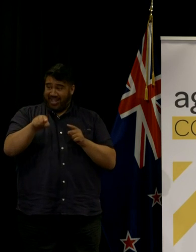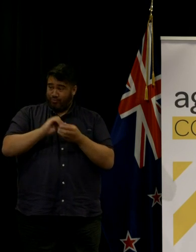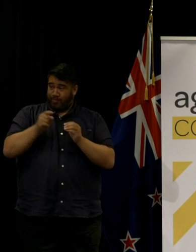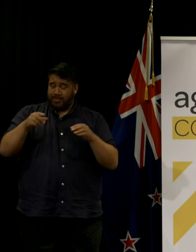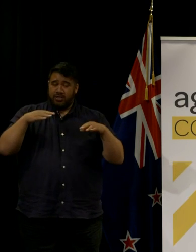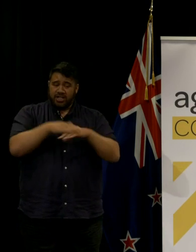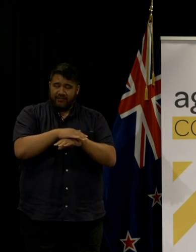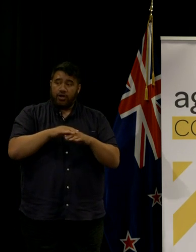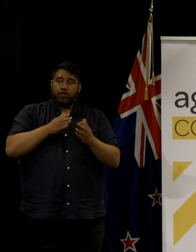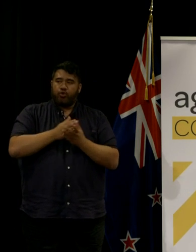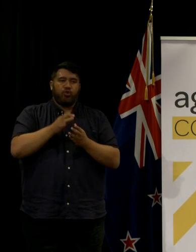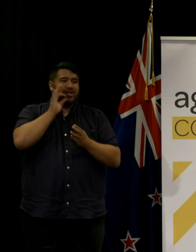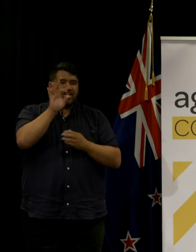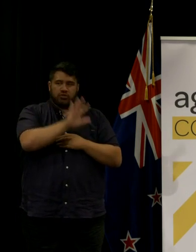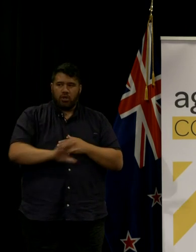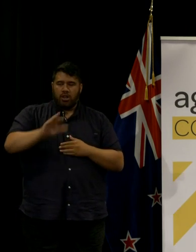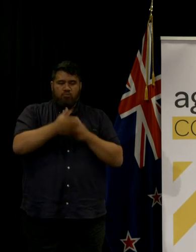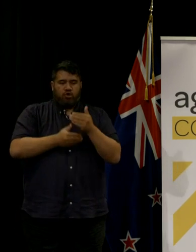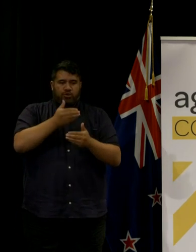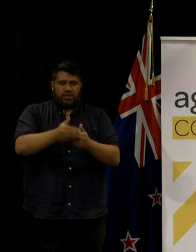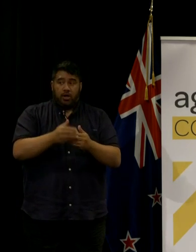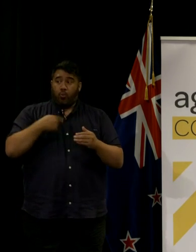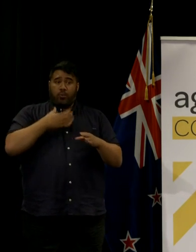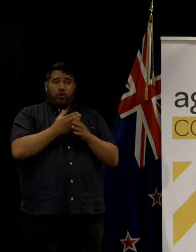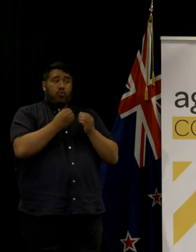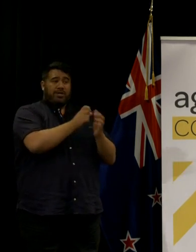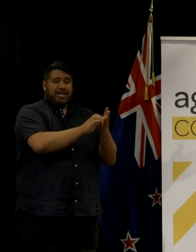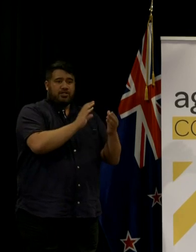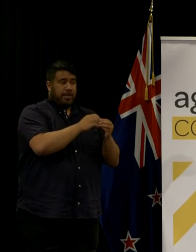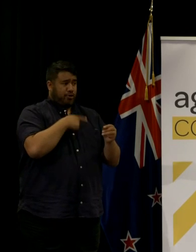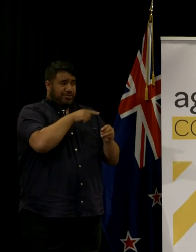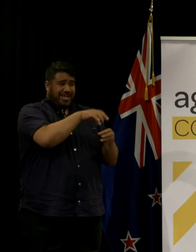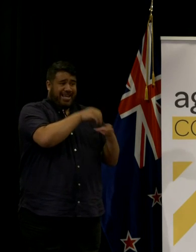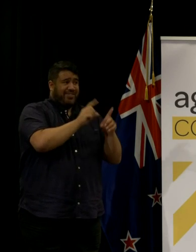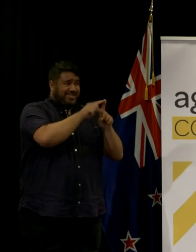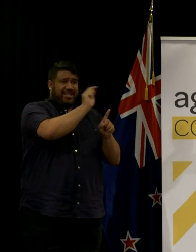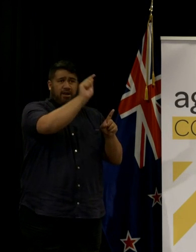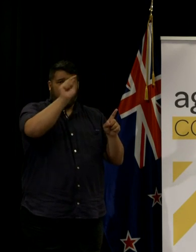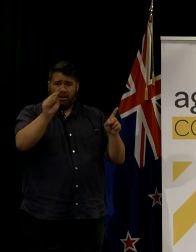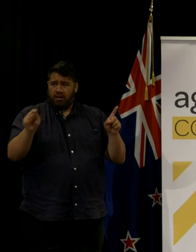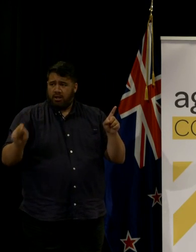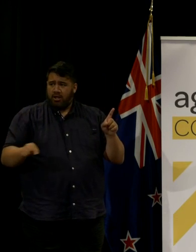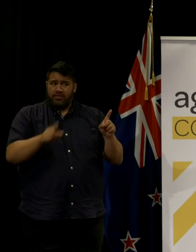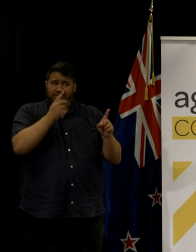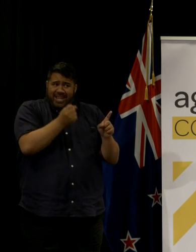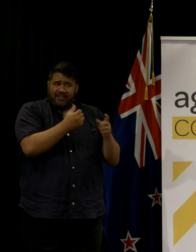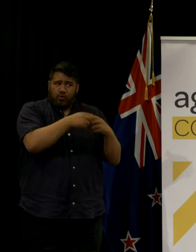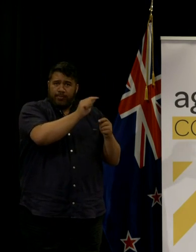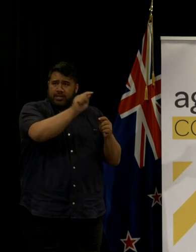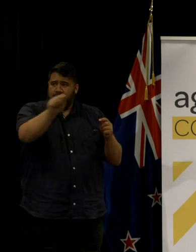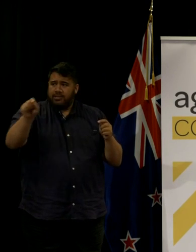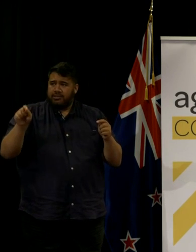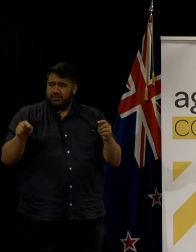will work with the DHBs because they are the organisations on the ground that have that PPE, and or we will arrange for